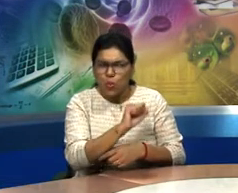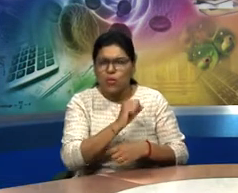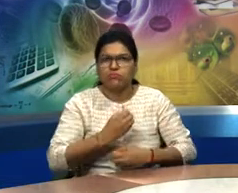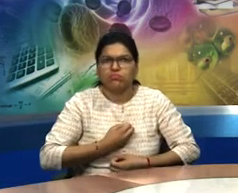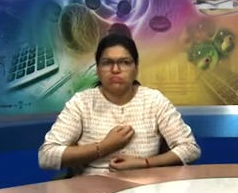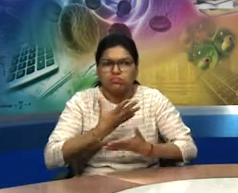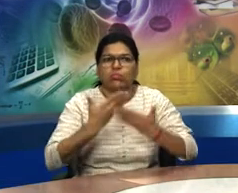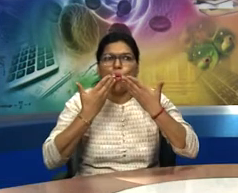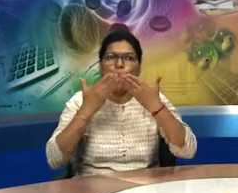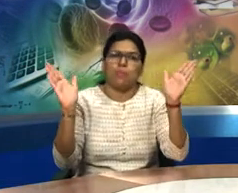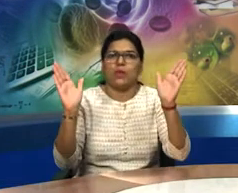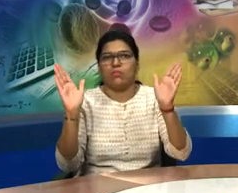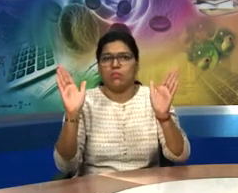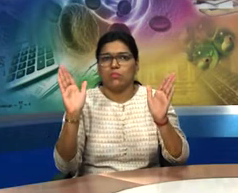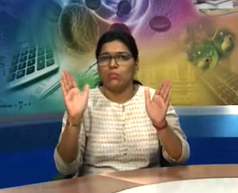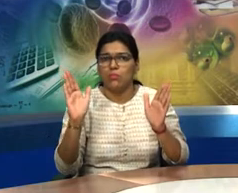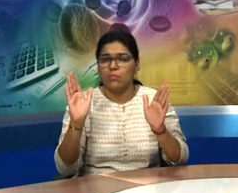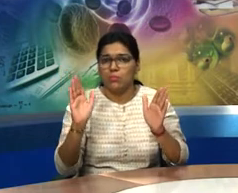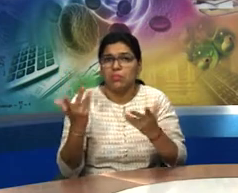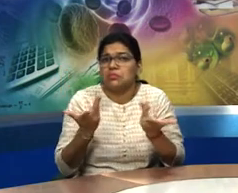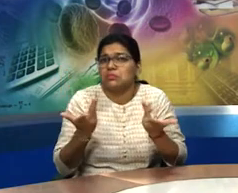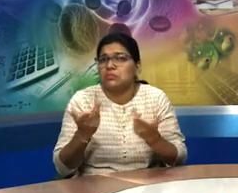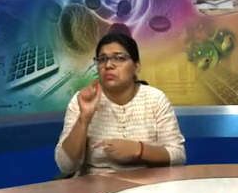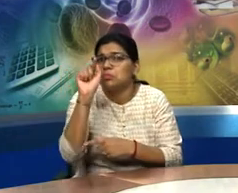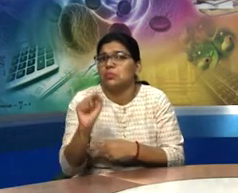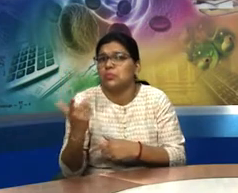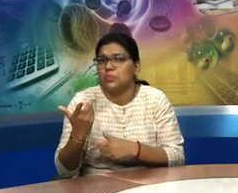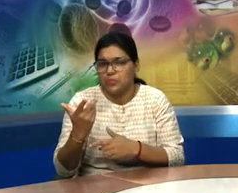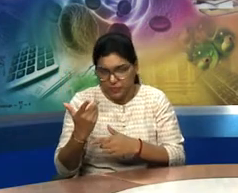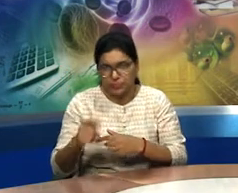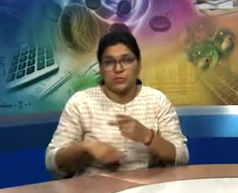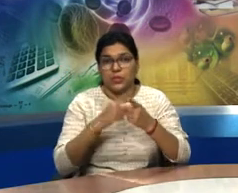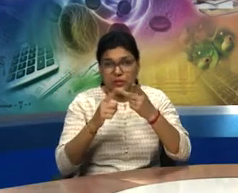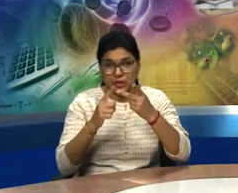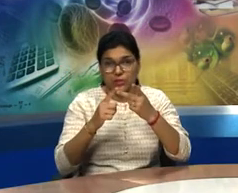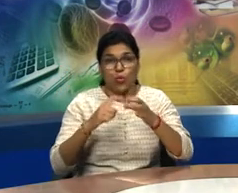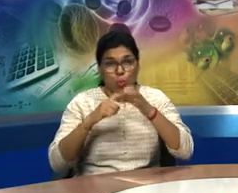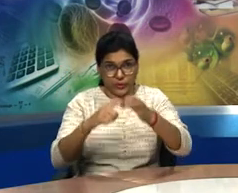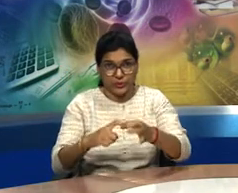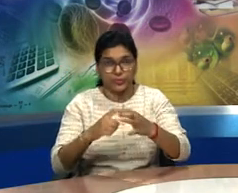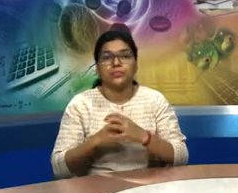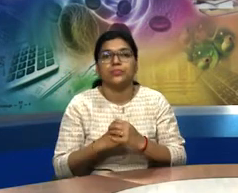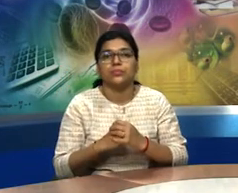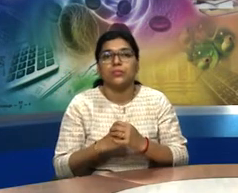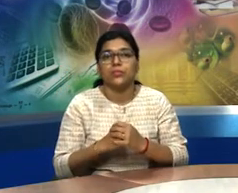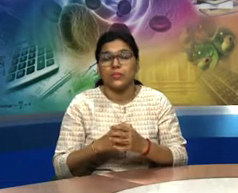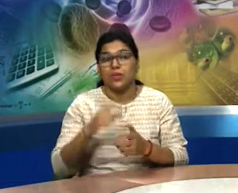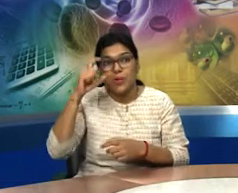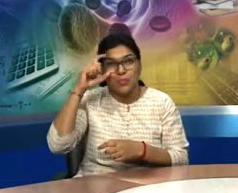Mahatma Gandhi ji, he made many confessions in this story.